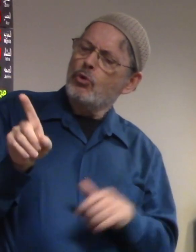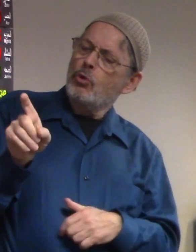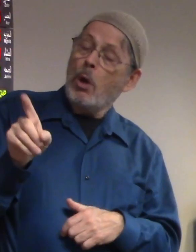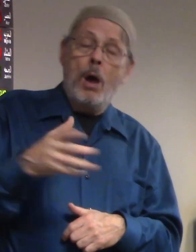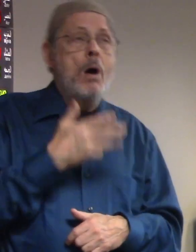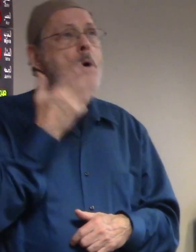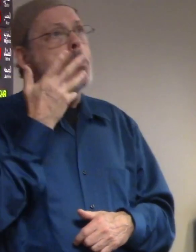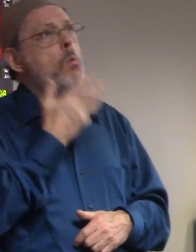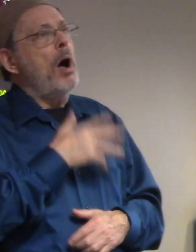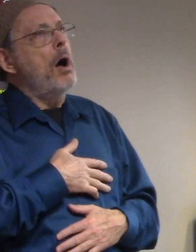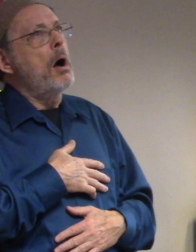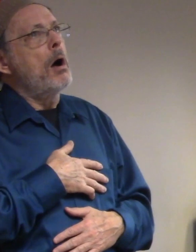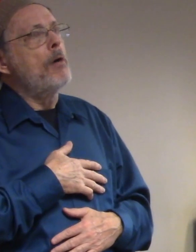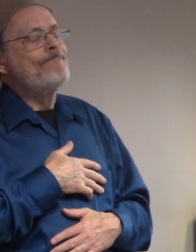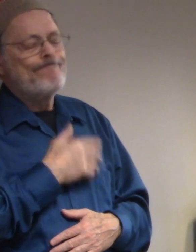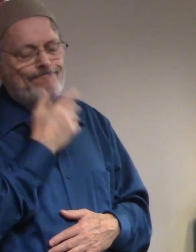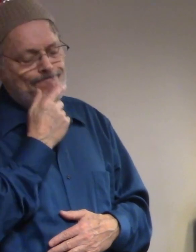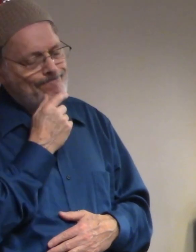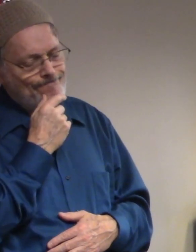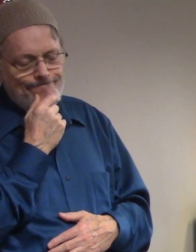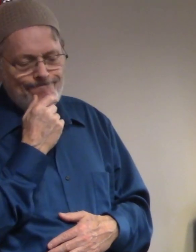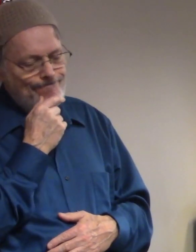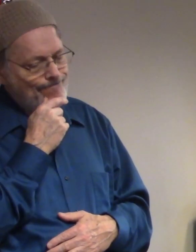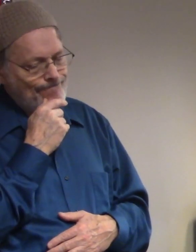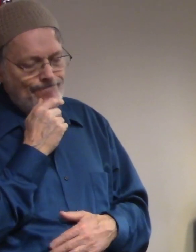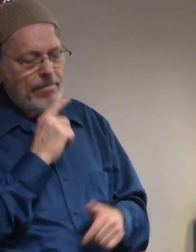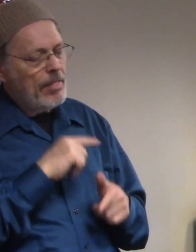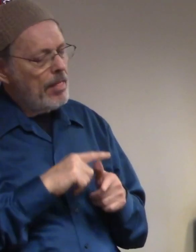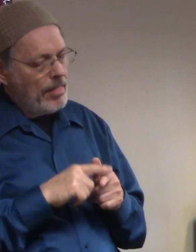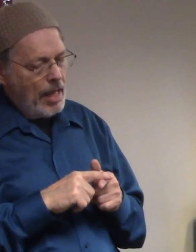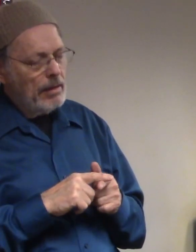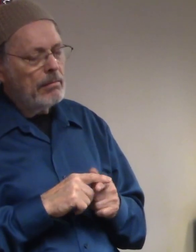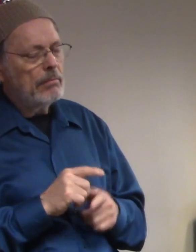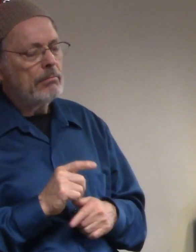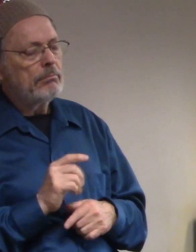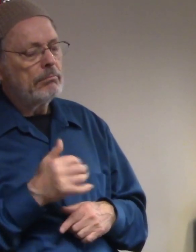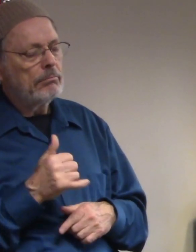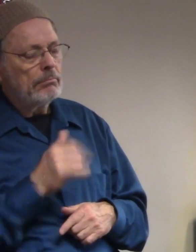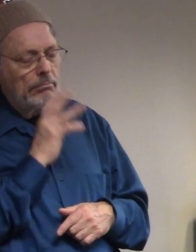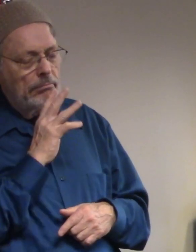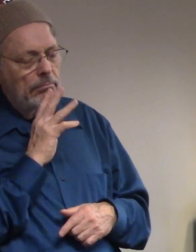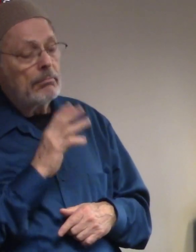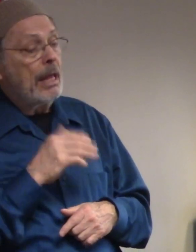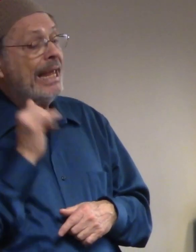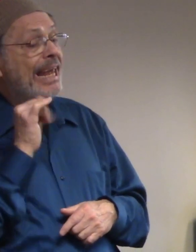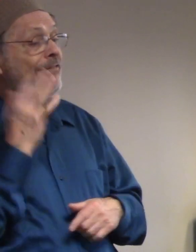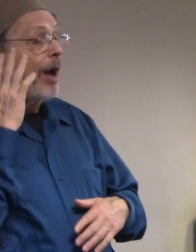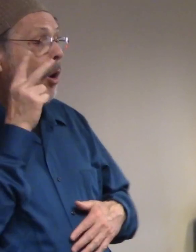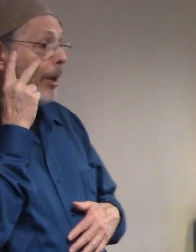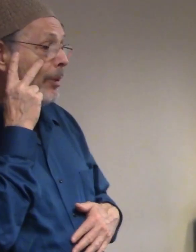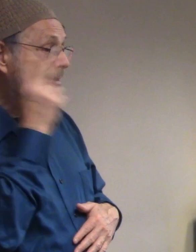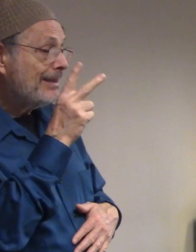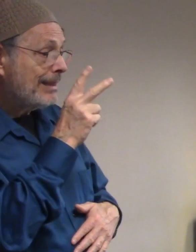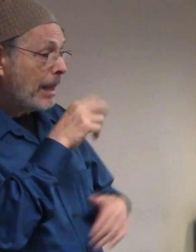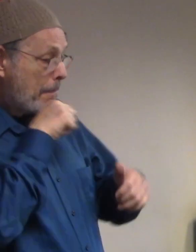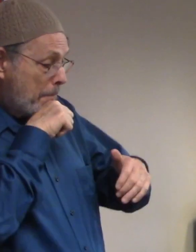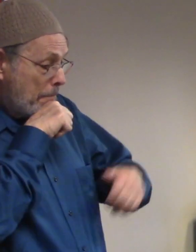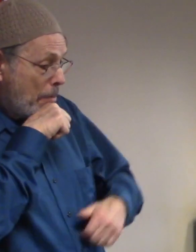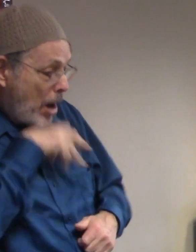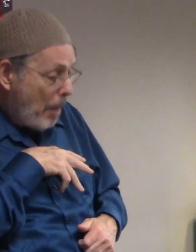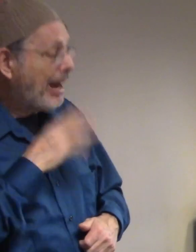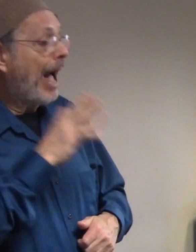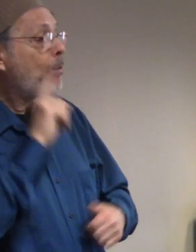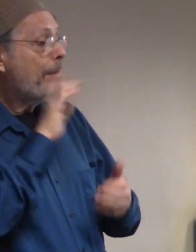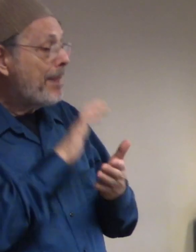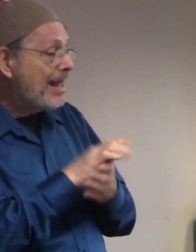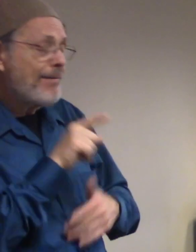said, Wallahi, law ra'aytuhu u'minu bihi wa uqabbilu bayna aynayhi. Wallahi, if I would have seen him, I would have believed in him and